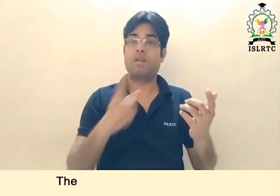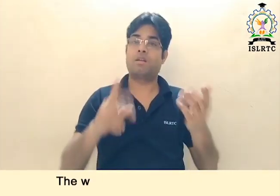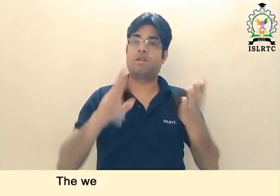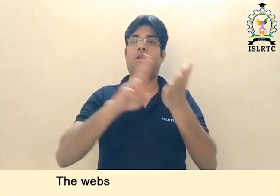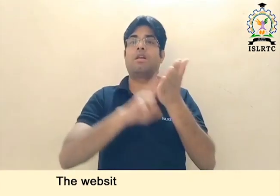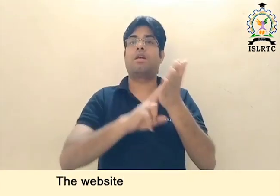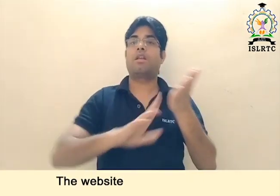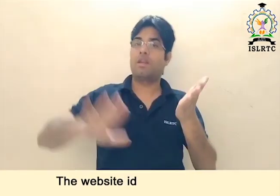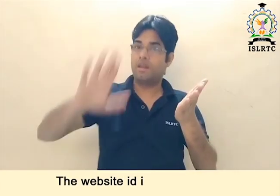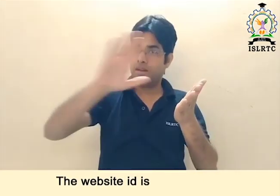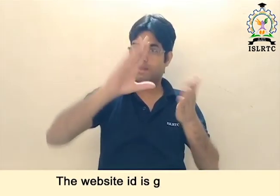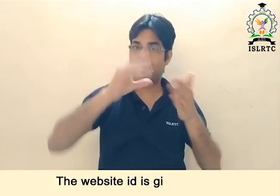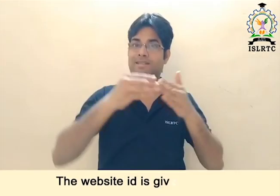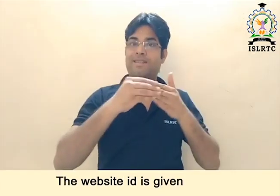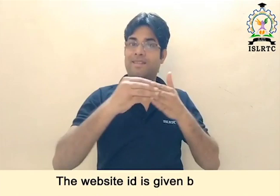The website ID is given below.